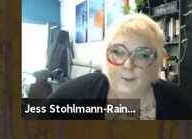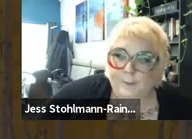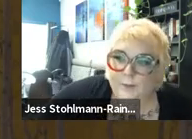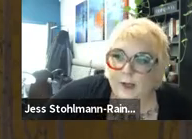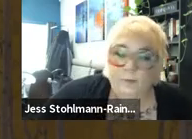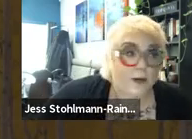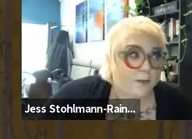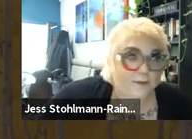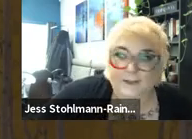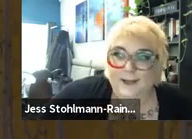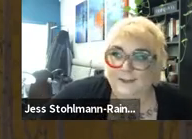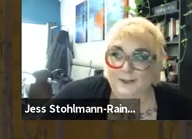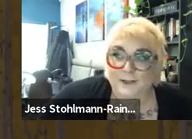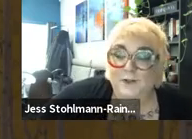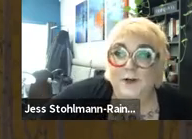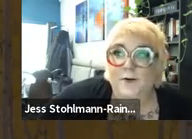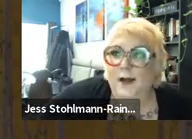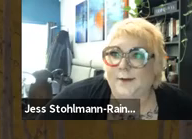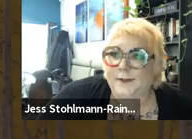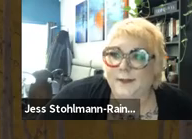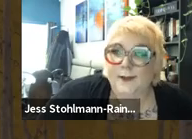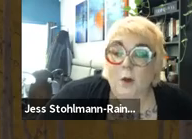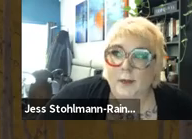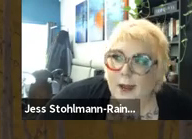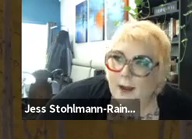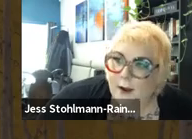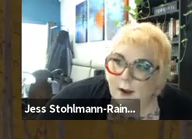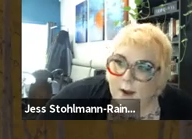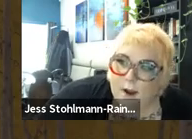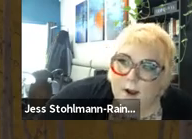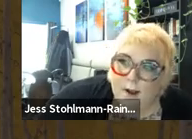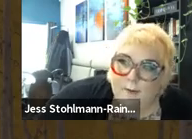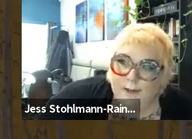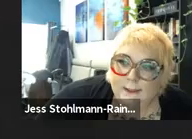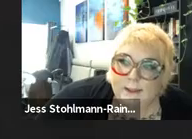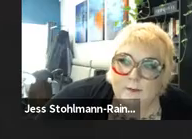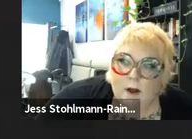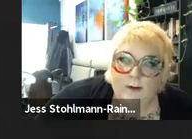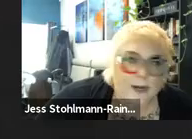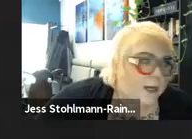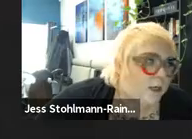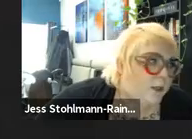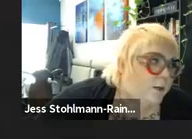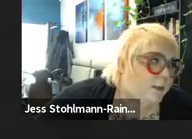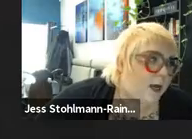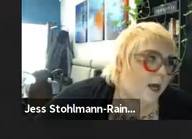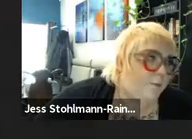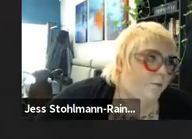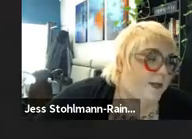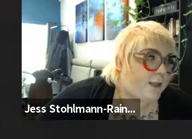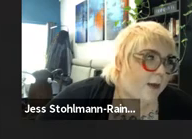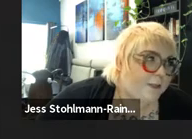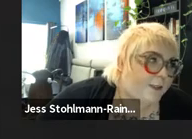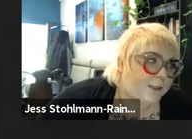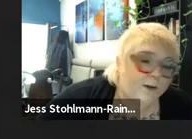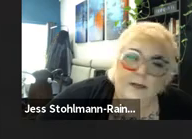um we don't believe is is actually true um so that's complicated um our system already includes um